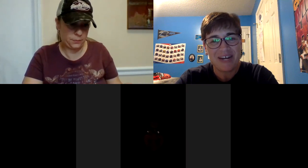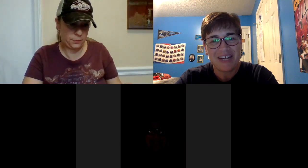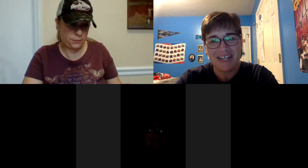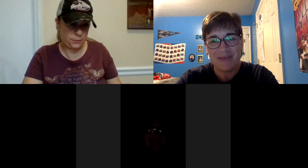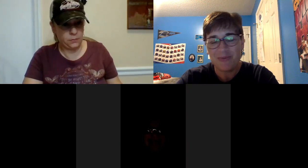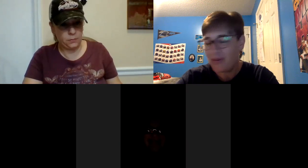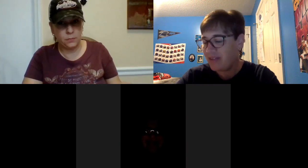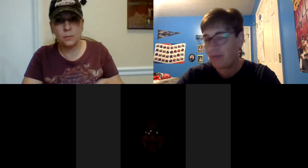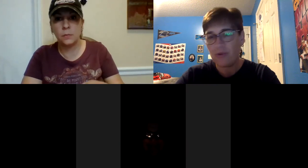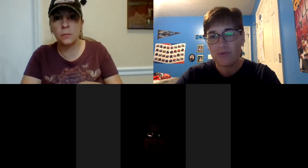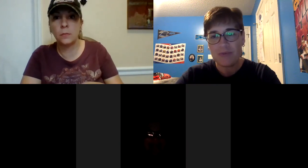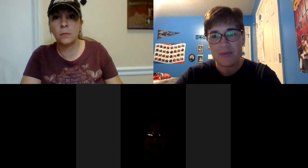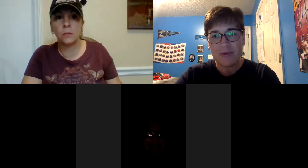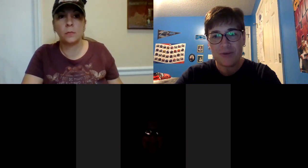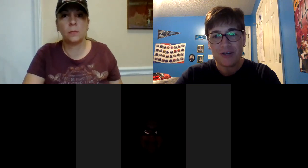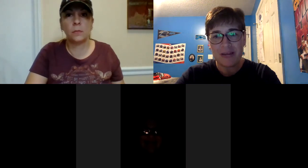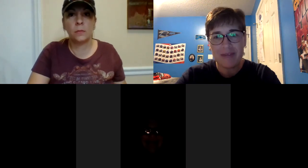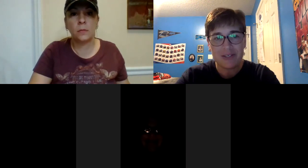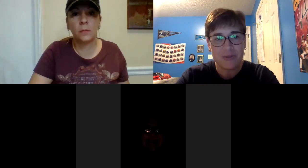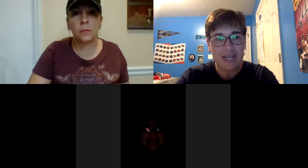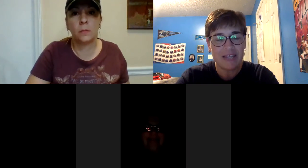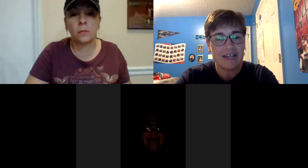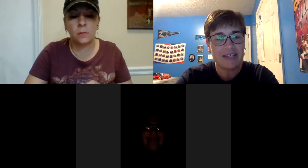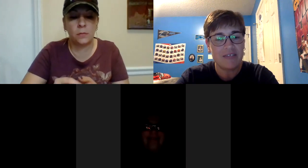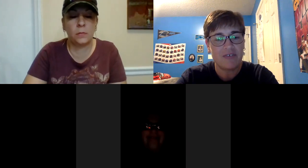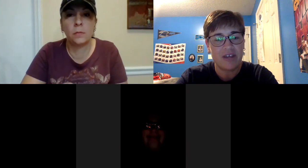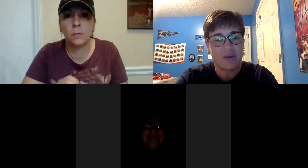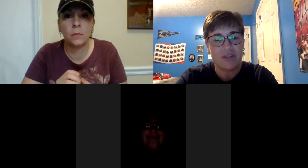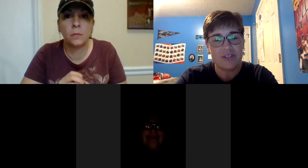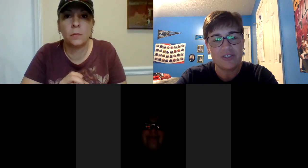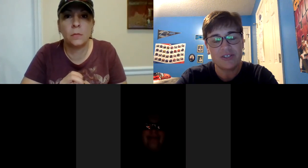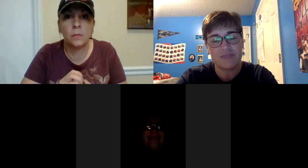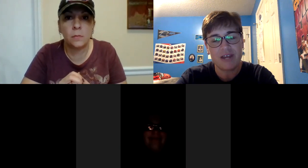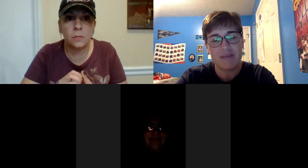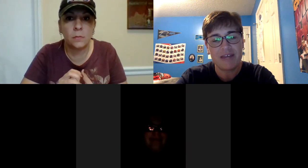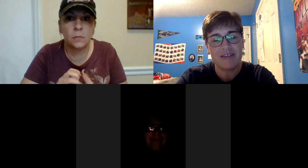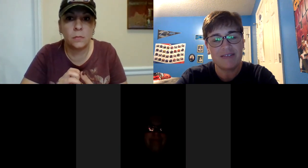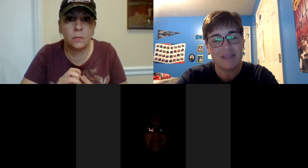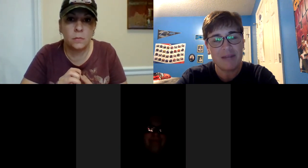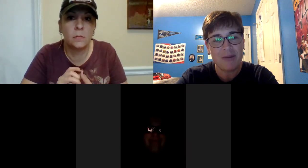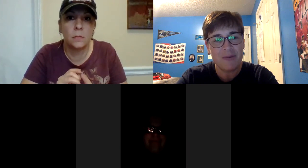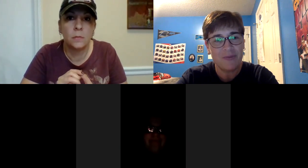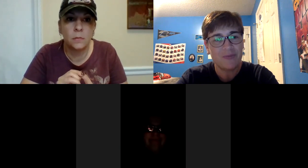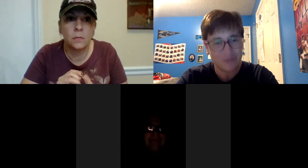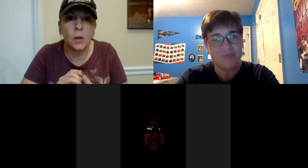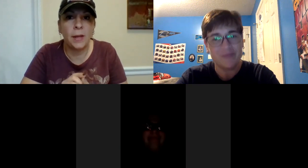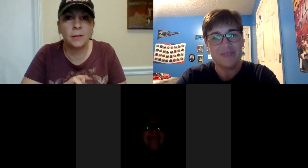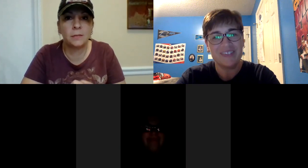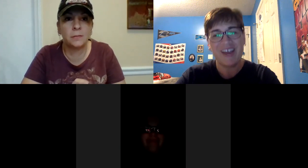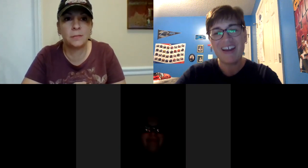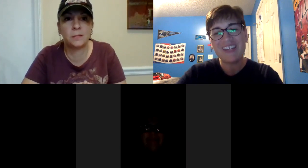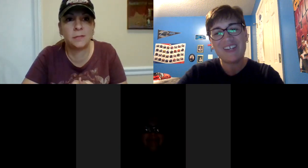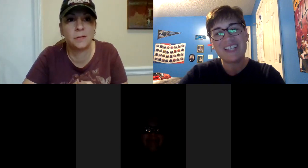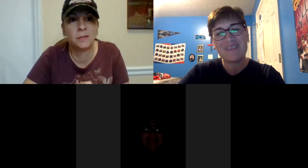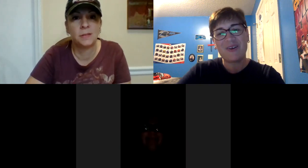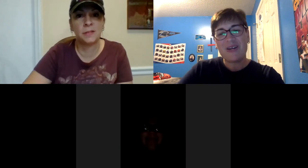All righty. Well, then we will meet one more time next week. And like I said, if you've got questions, just write them down and let me know. Okay.